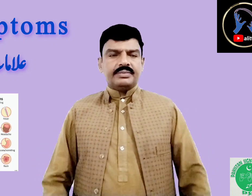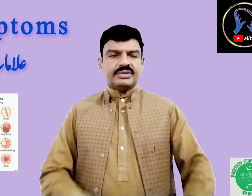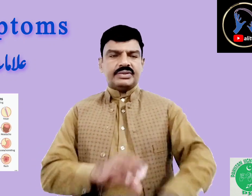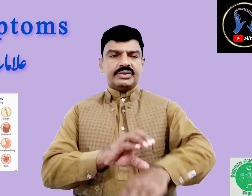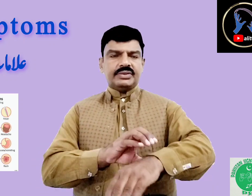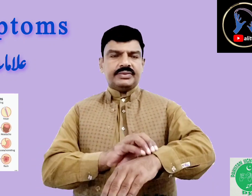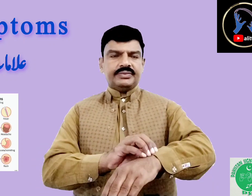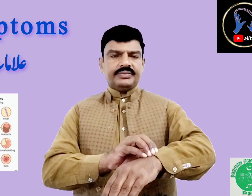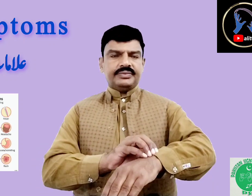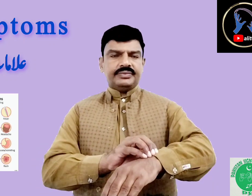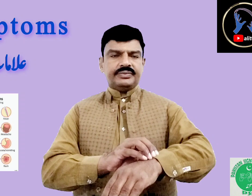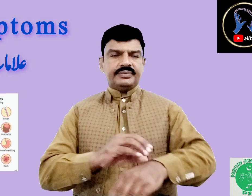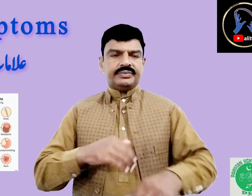symptoms,